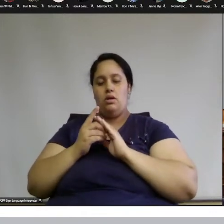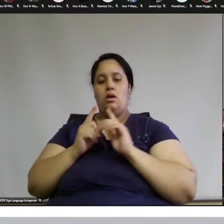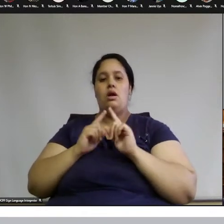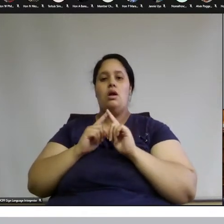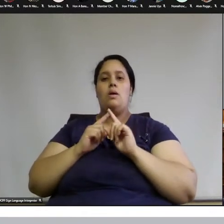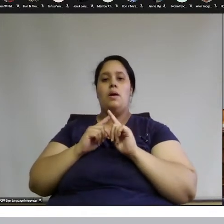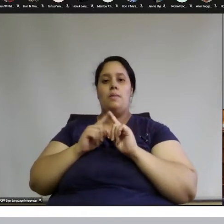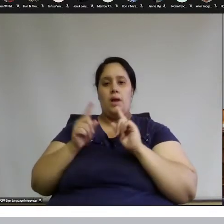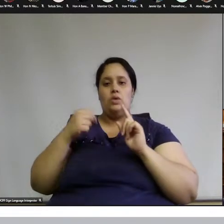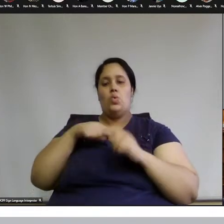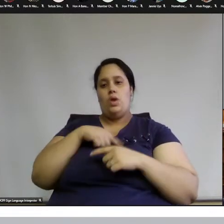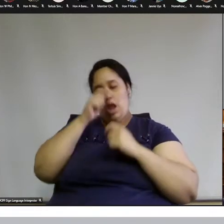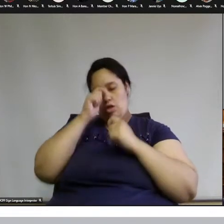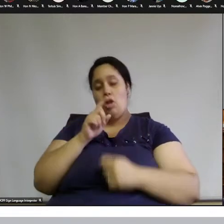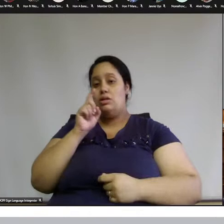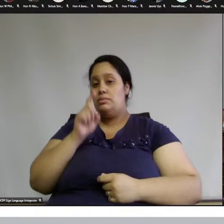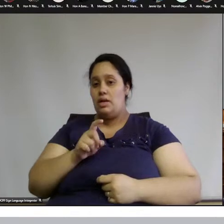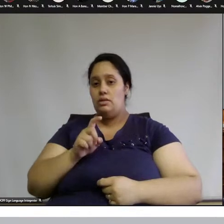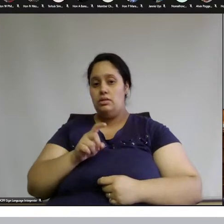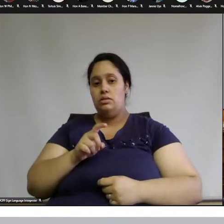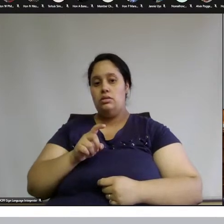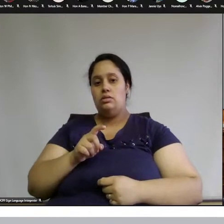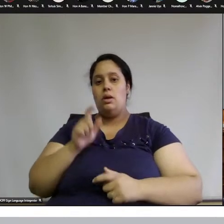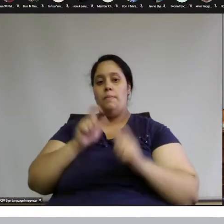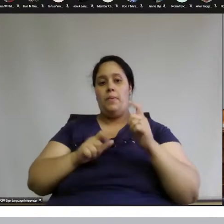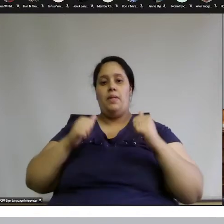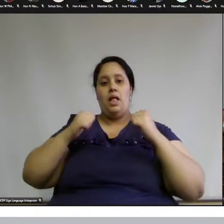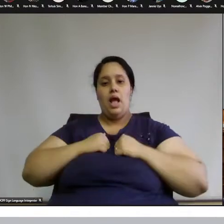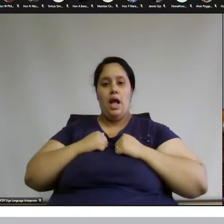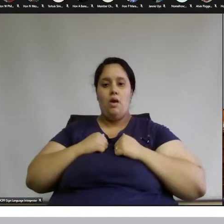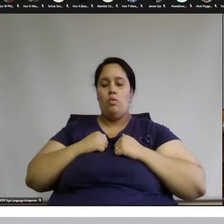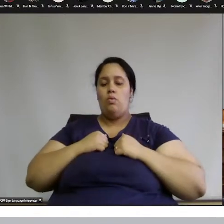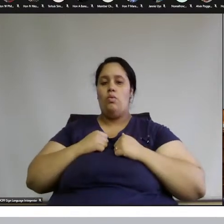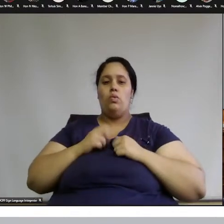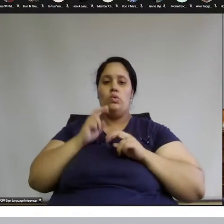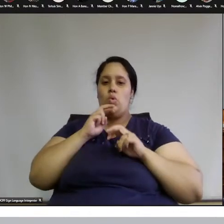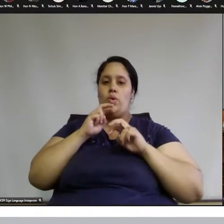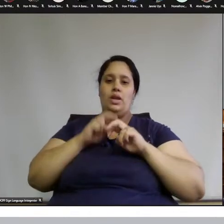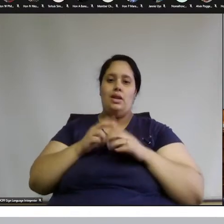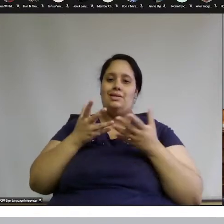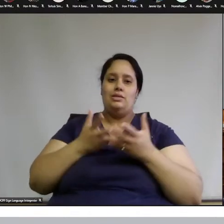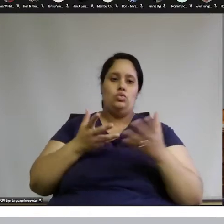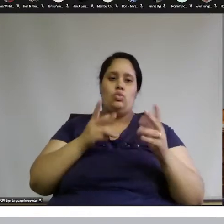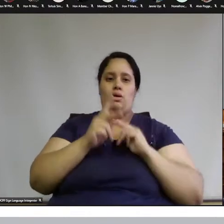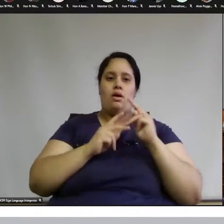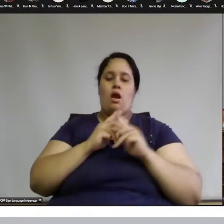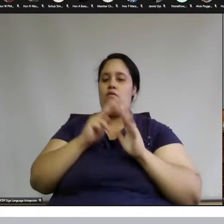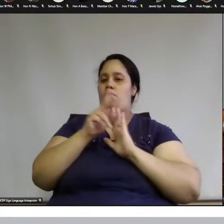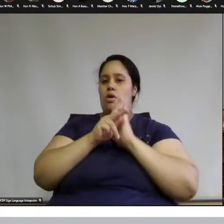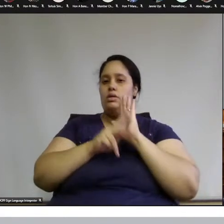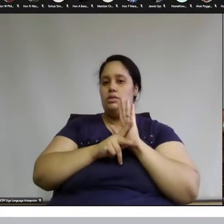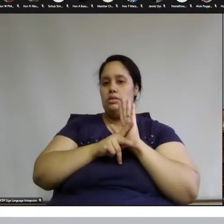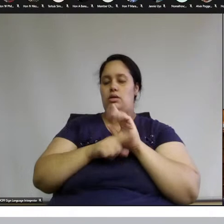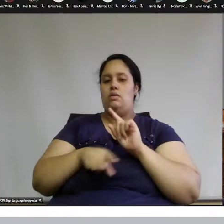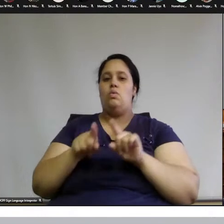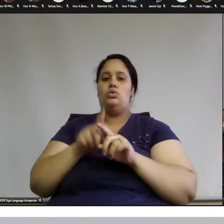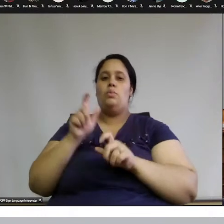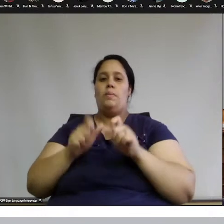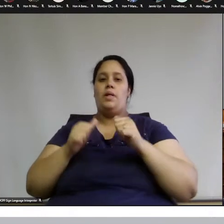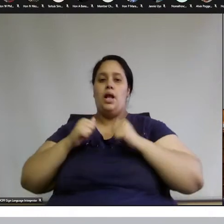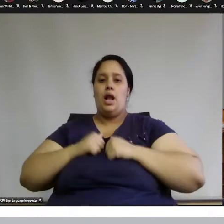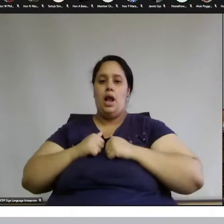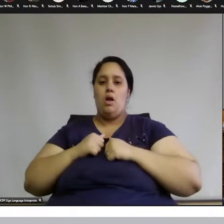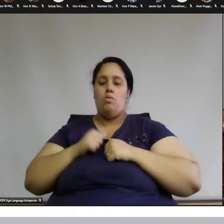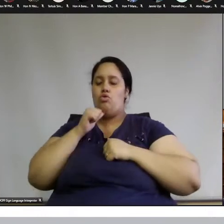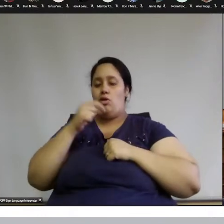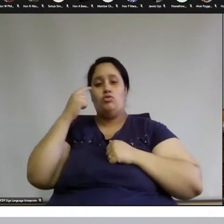have to acknowledge that our people do not need this level of policing, and our people are not